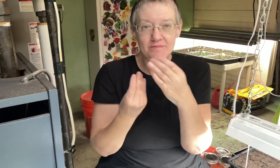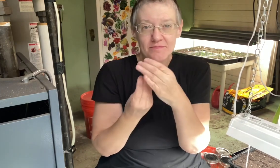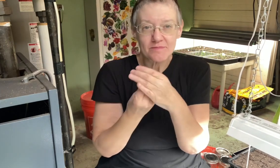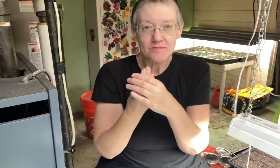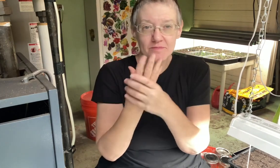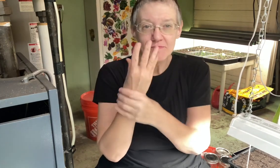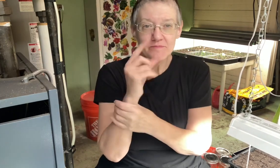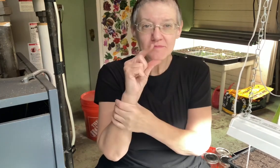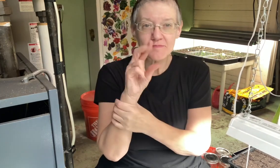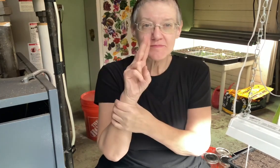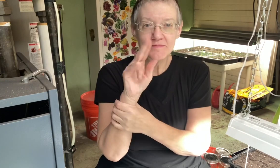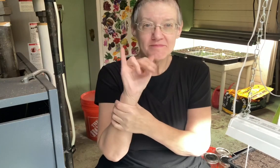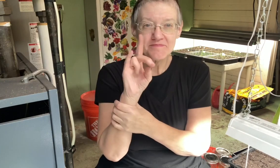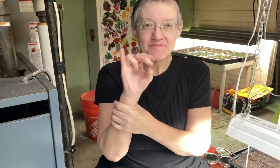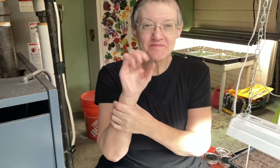even has growing guides.